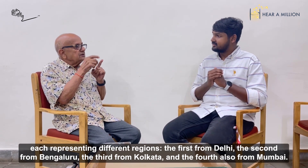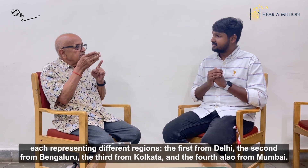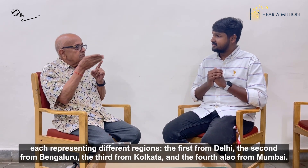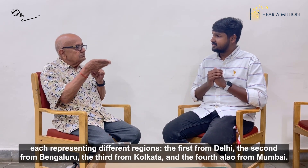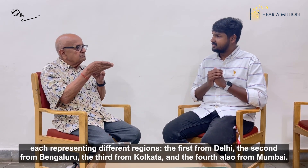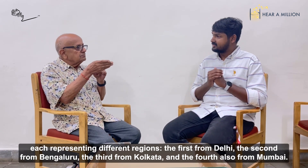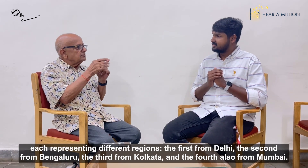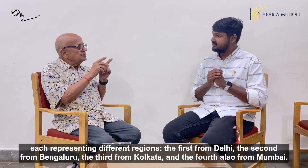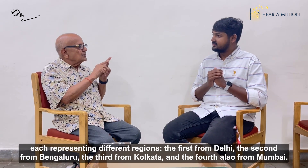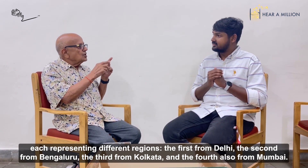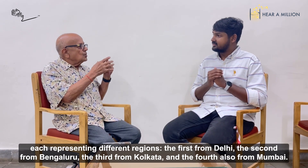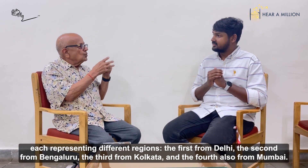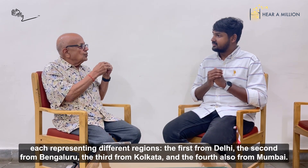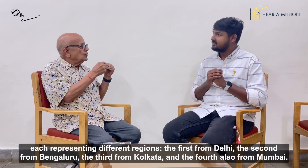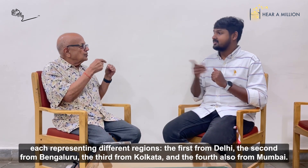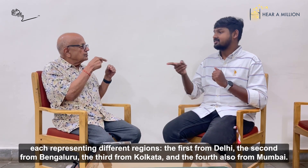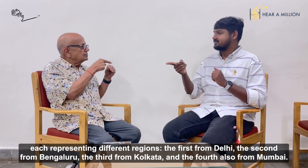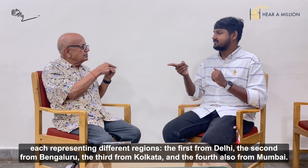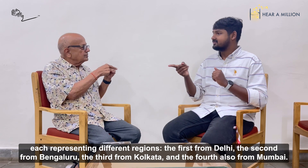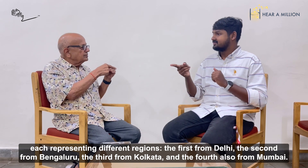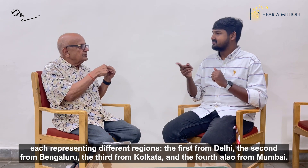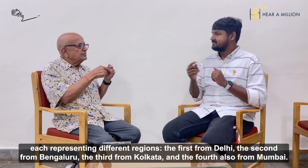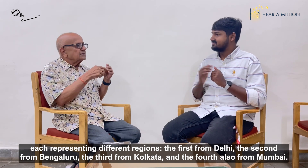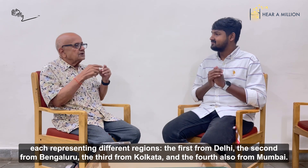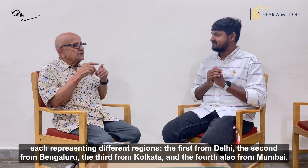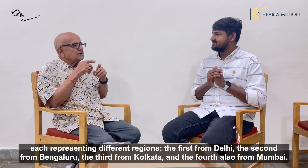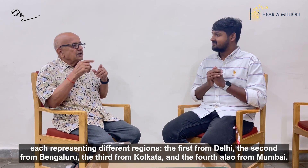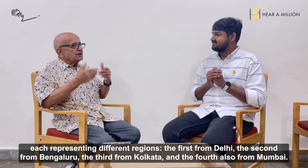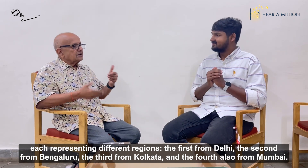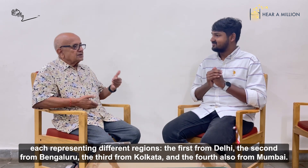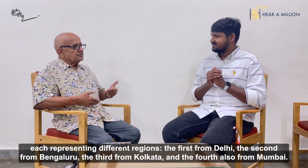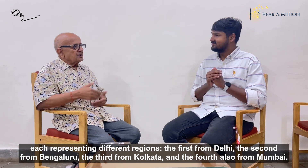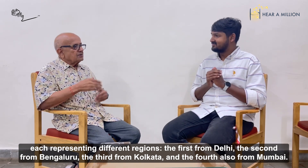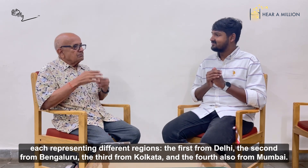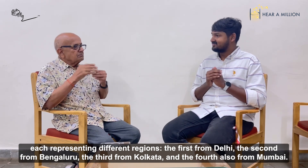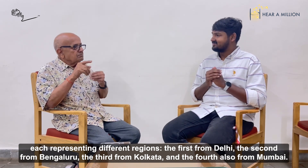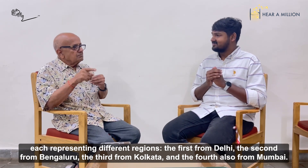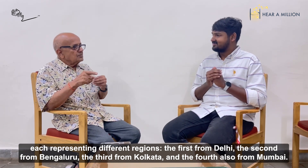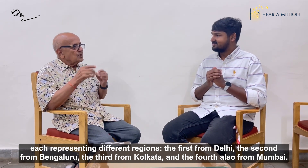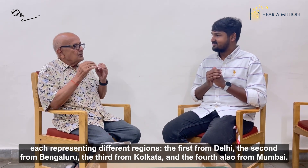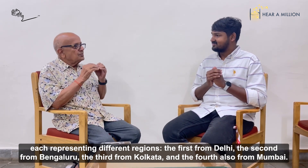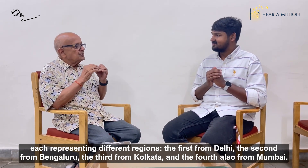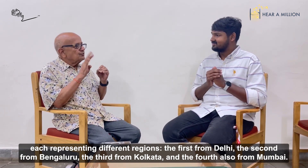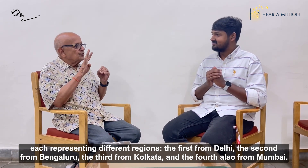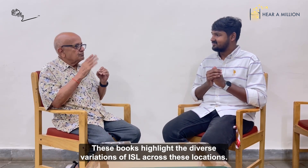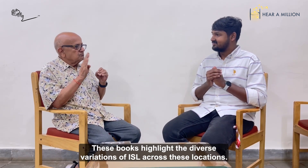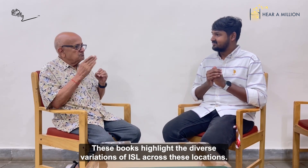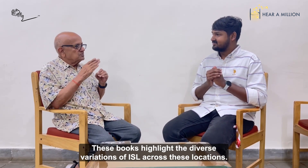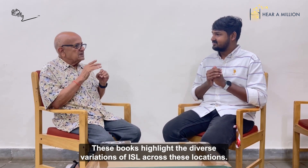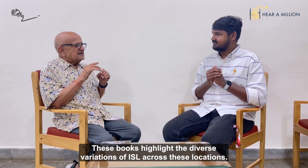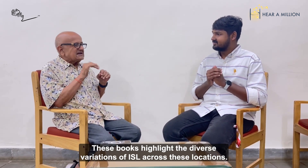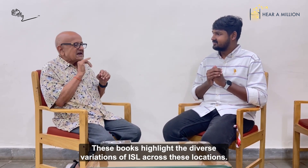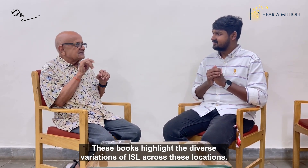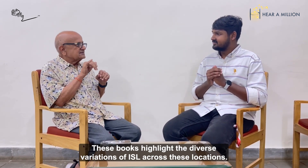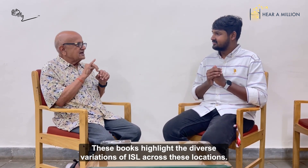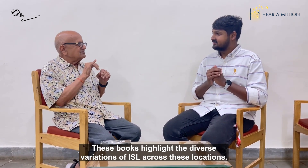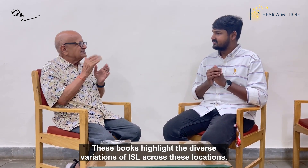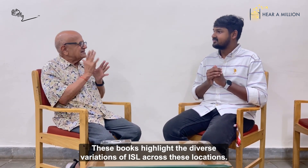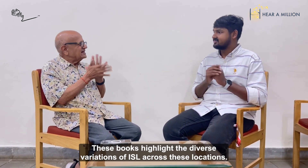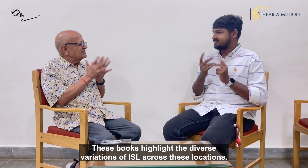Each representing different regions. The first from Delhi, the second from Bangalore, the third from Kolkata, and the fourth is from Mumbai. These